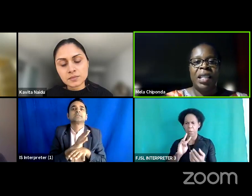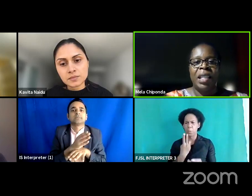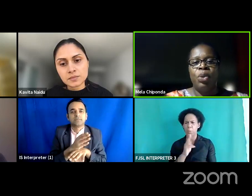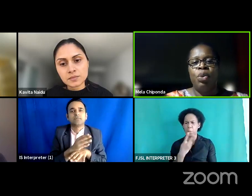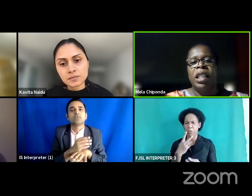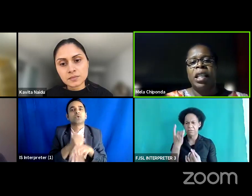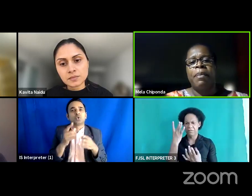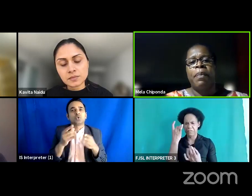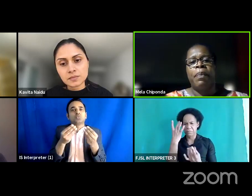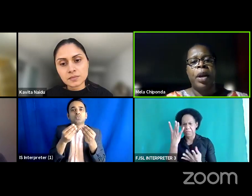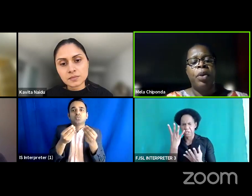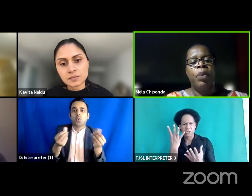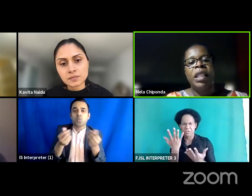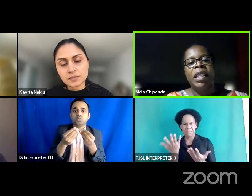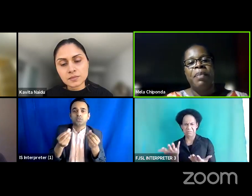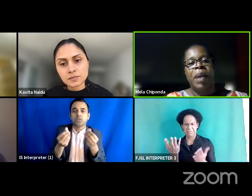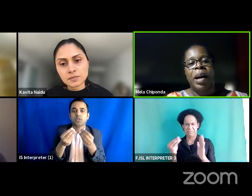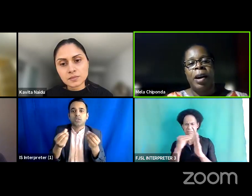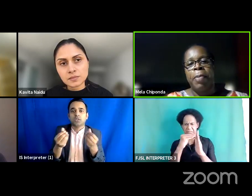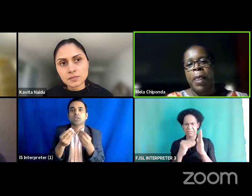I have interacted